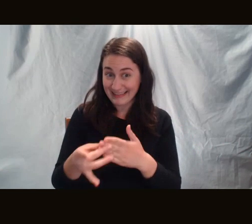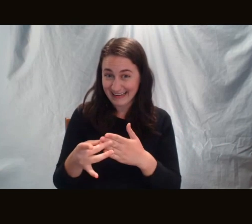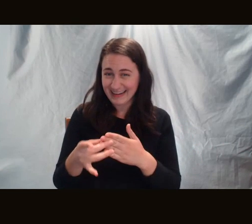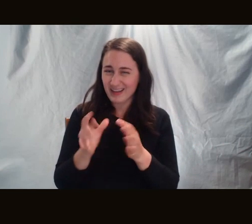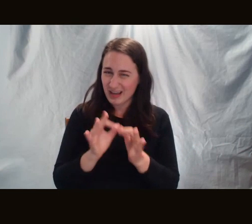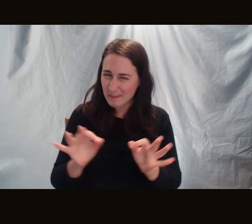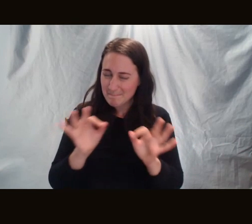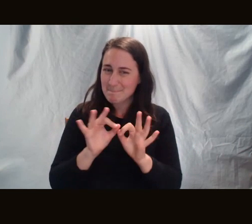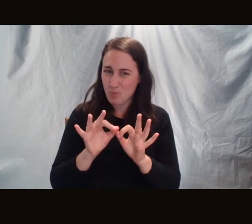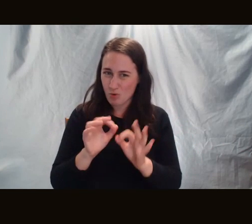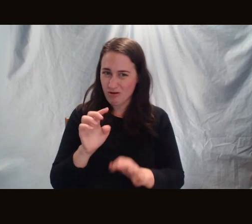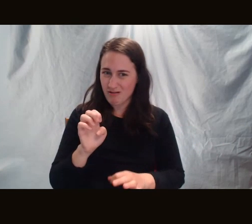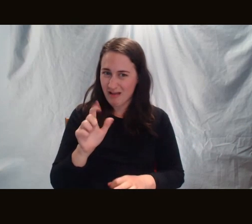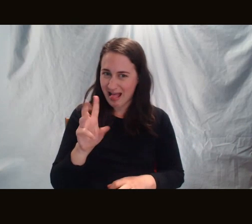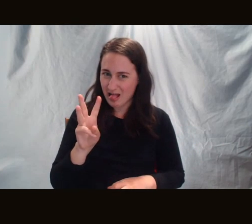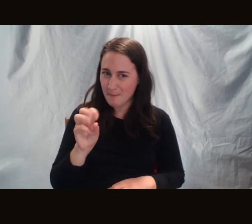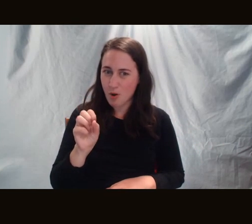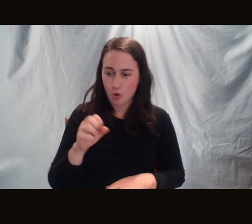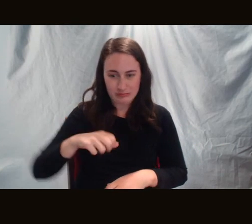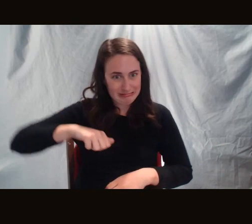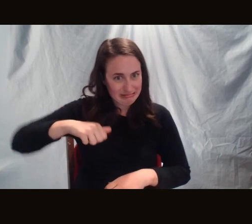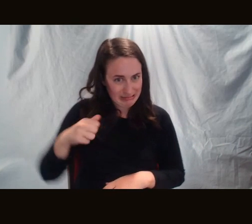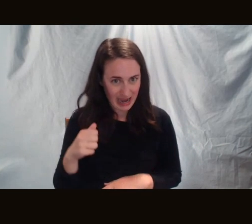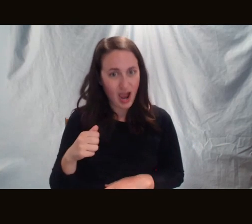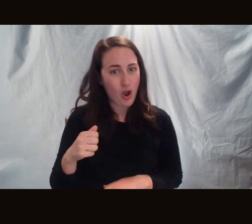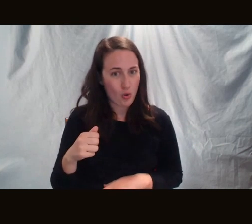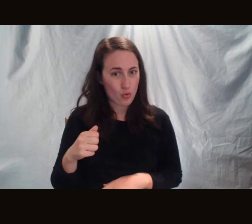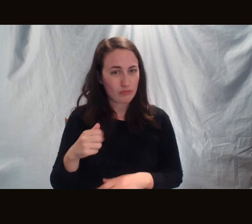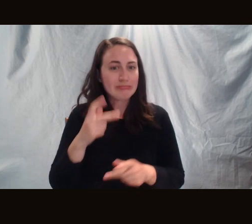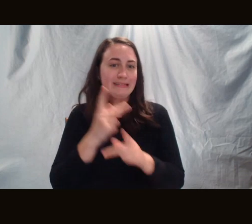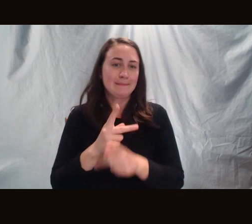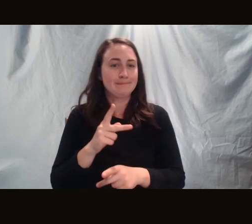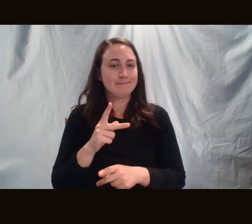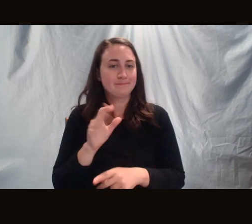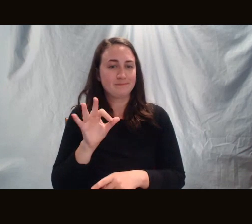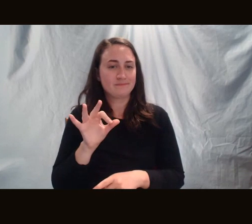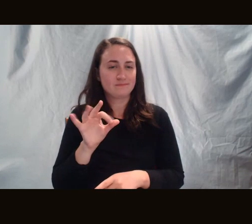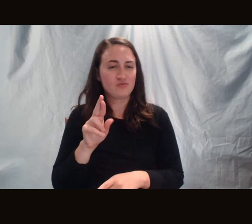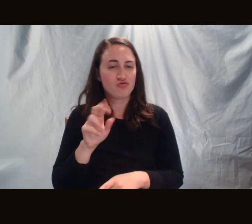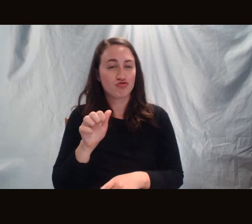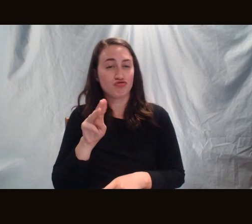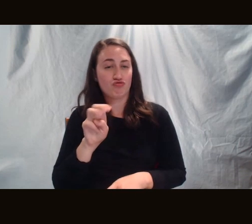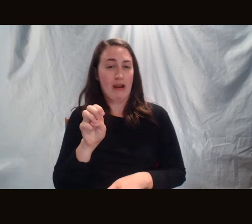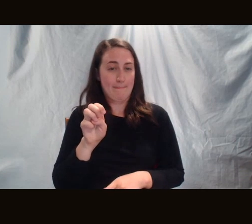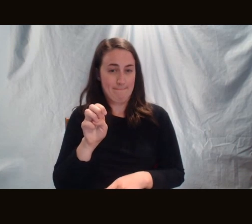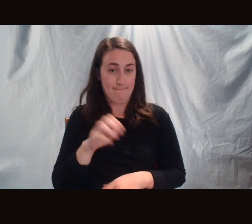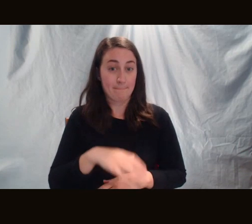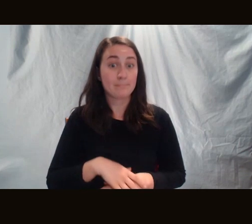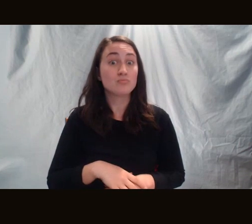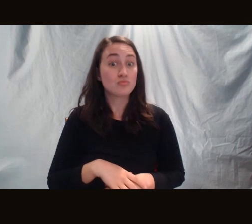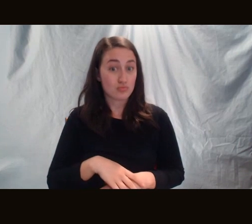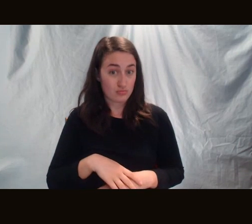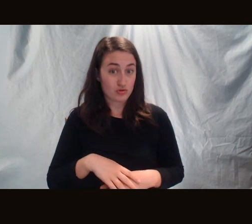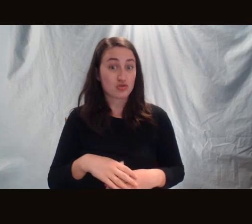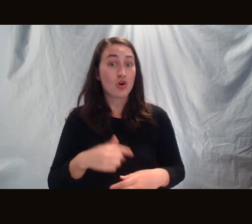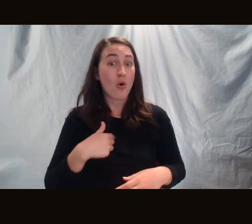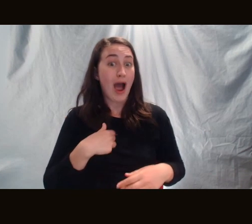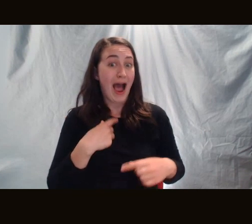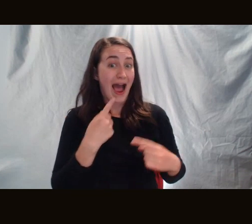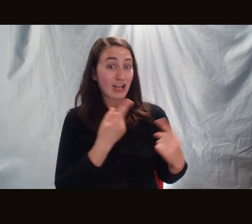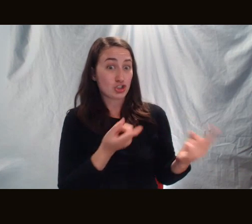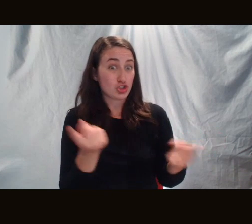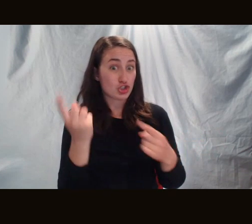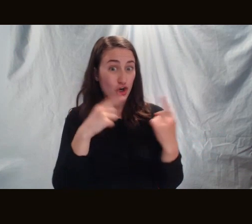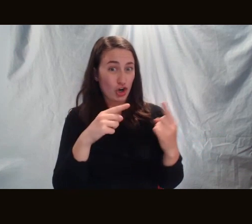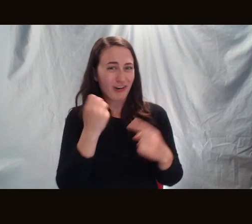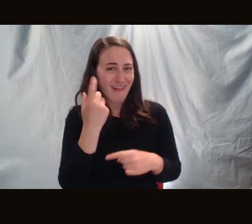down from beginning to end. So you want to, in a sense, maintain your frame. I present the hand. Notice that as I'm turning, I rotate the hands, but the